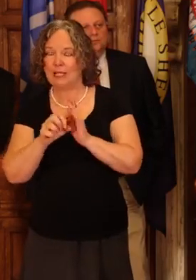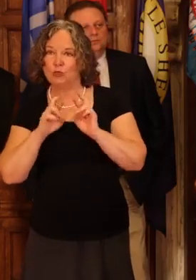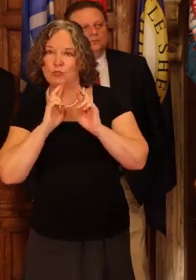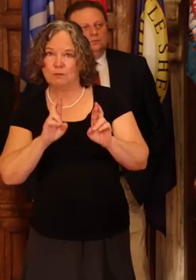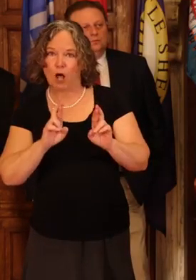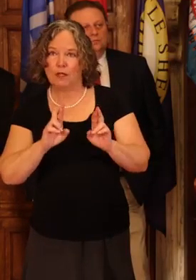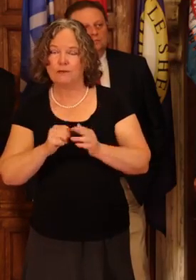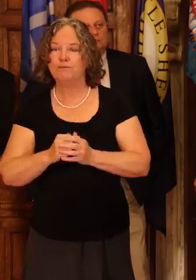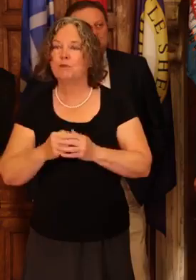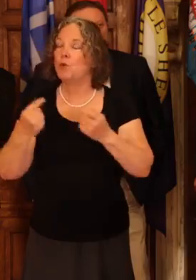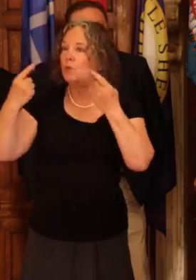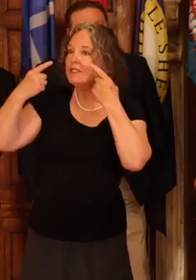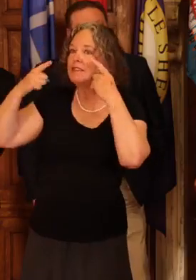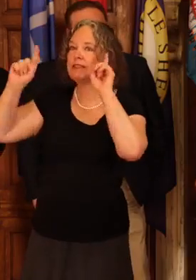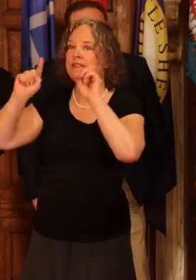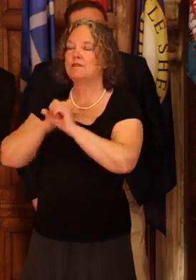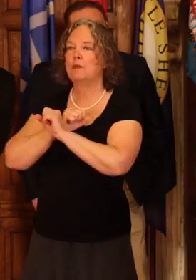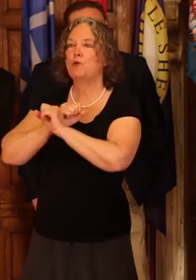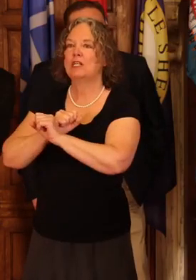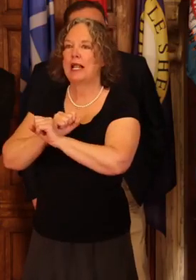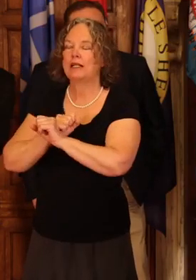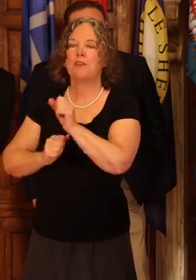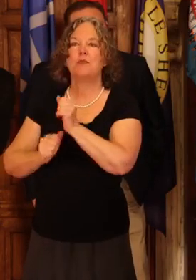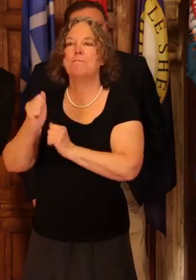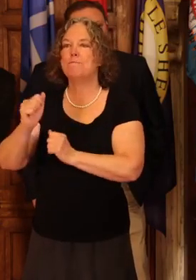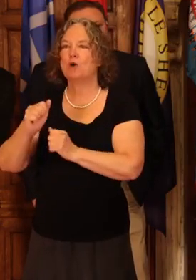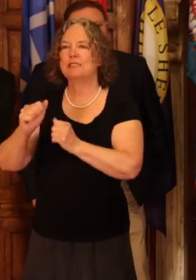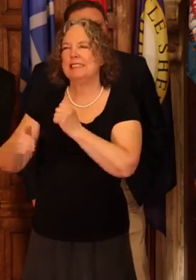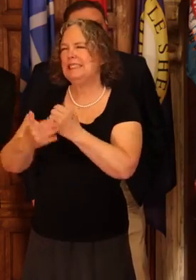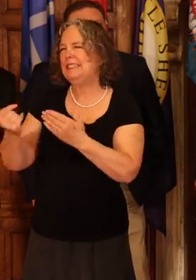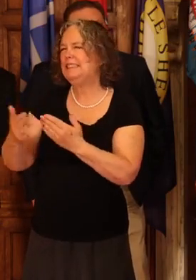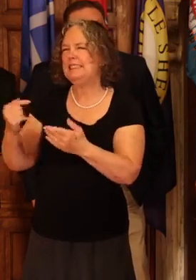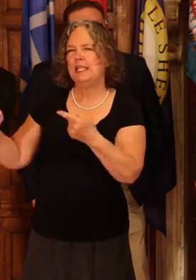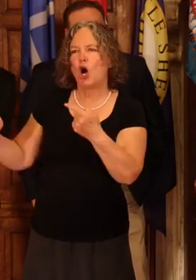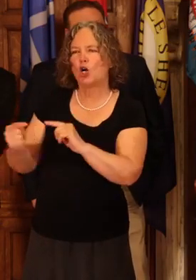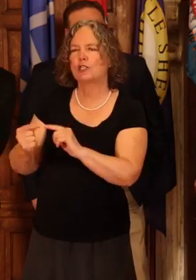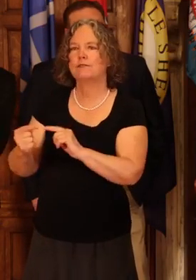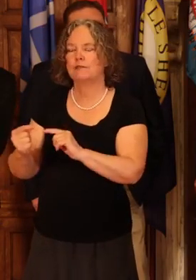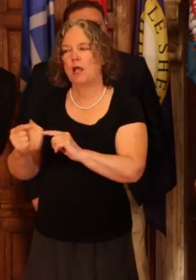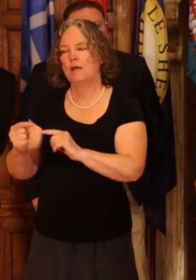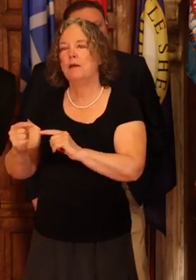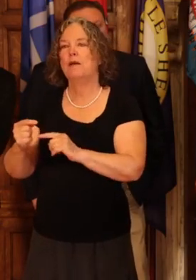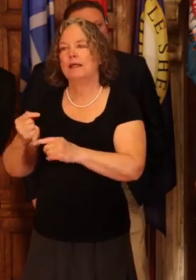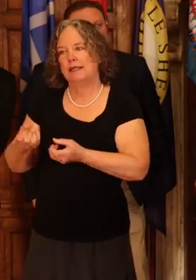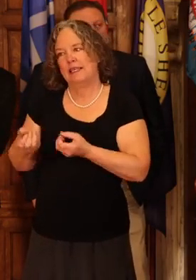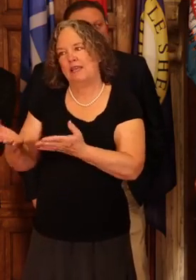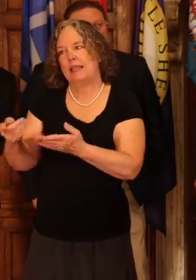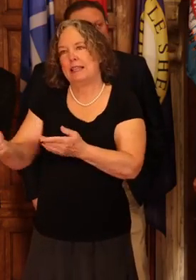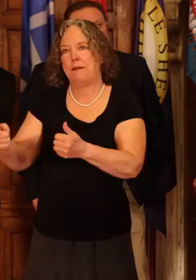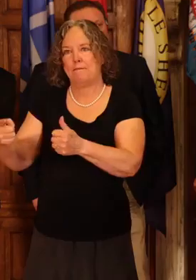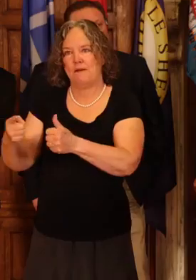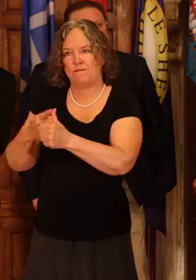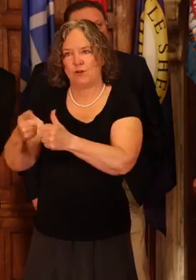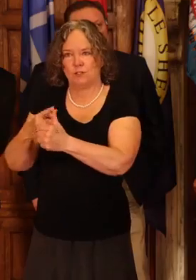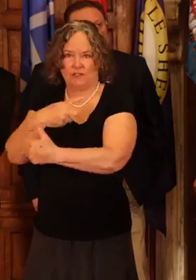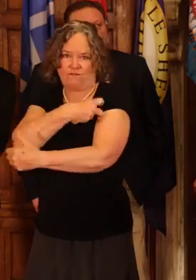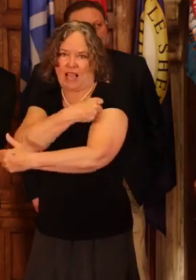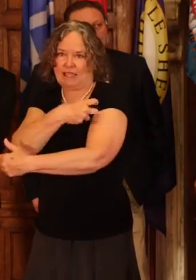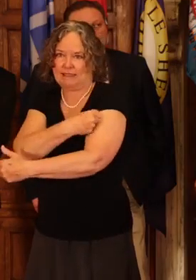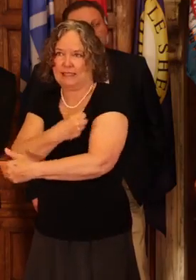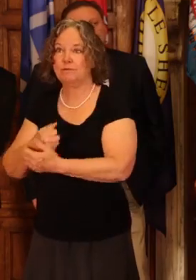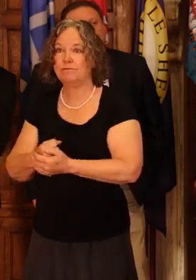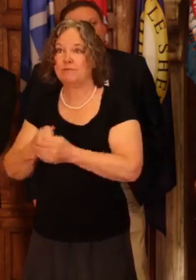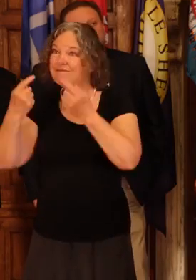successfully focused on protecting the most vulnerable, putting them at the front of the line for vaccines, and it worked.